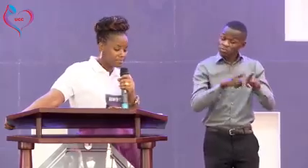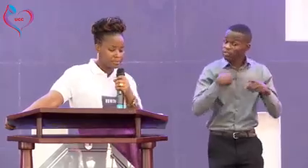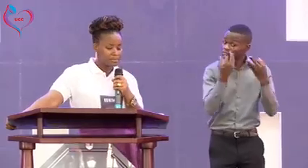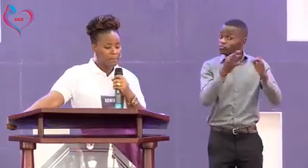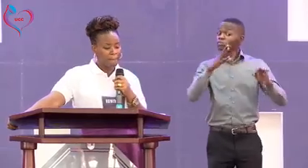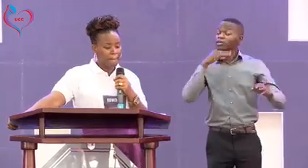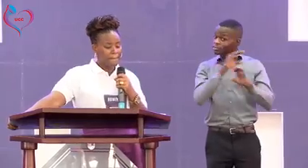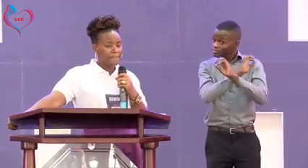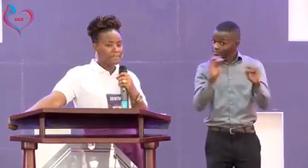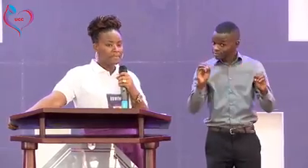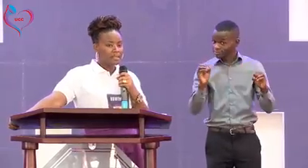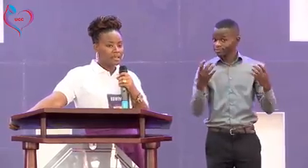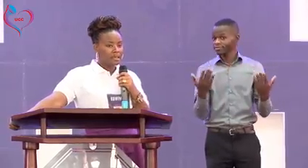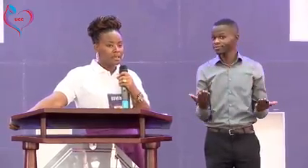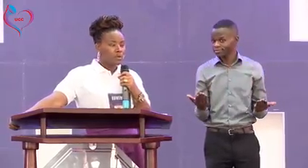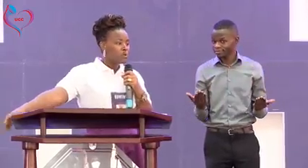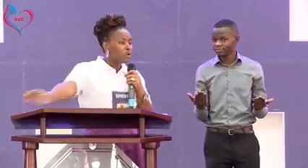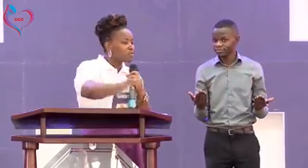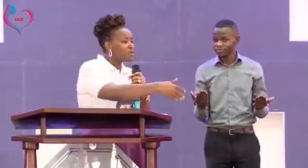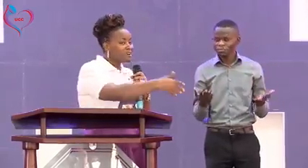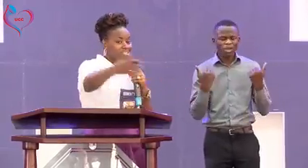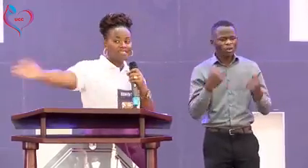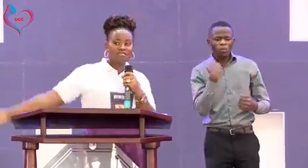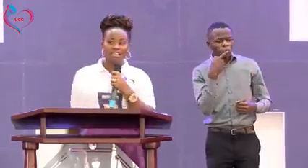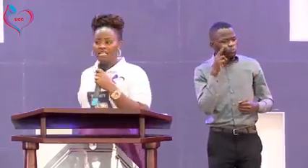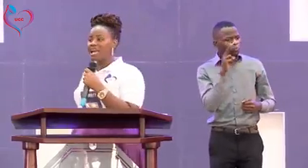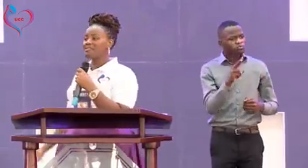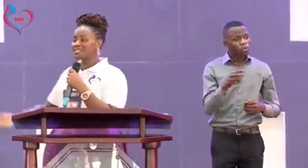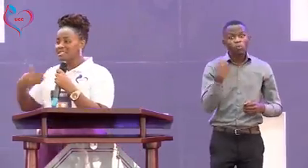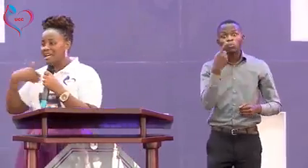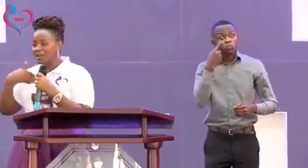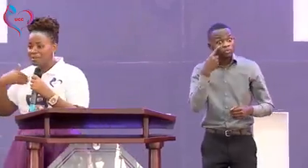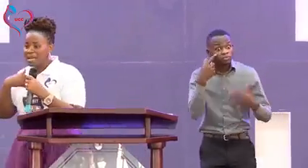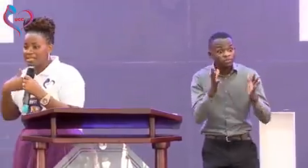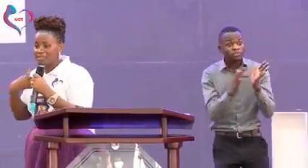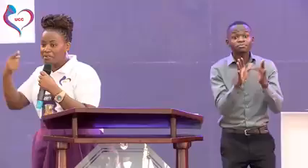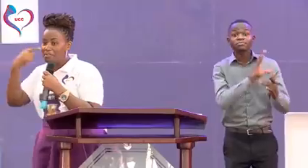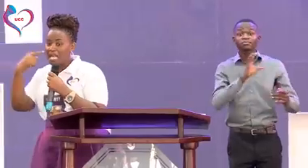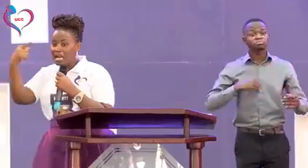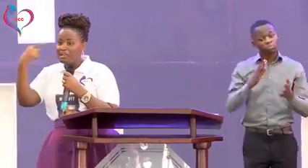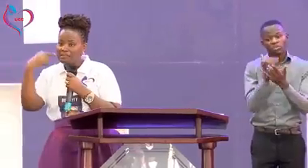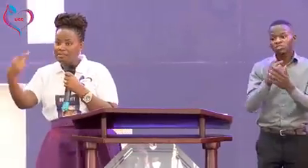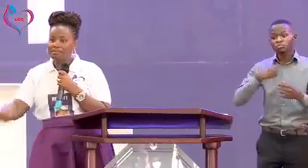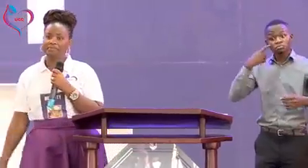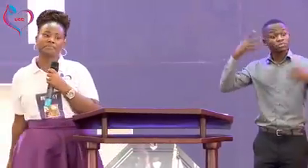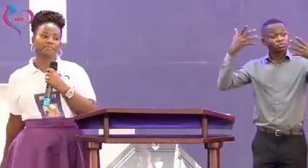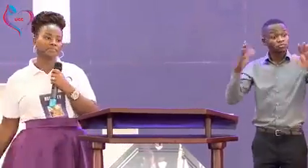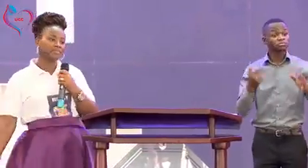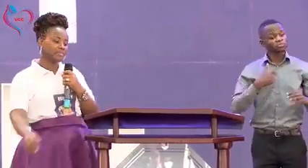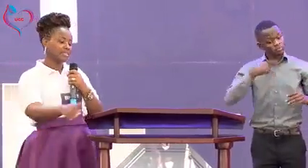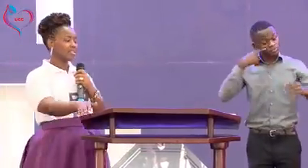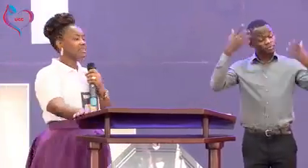man? Siri wa dembe. Who of you have seen Christ? I have seen the Lord myself with my eyes.